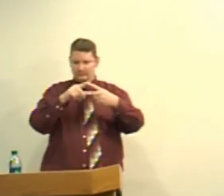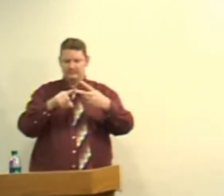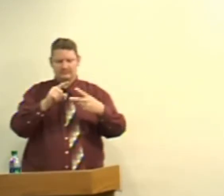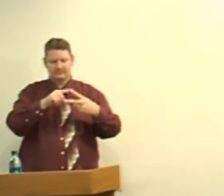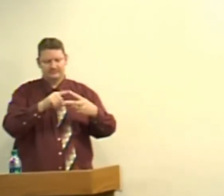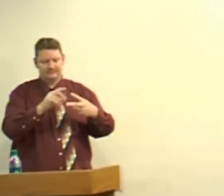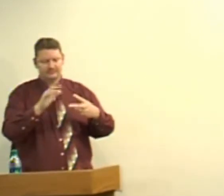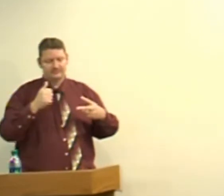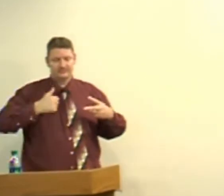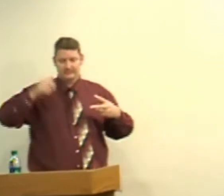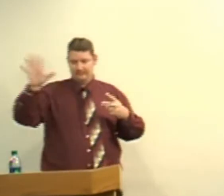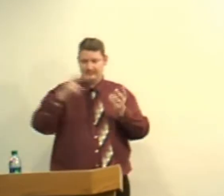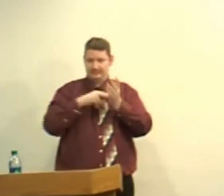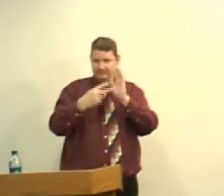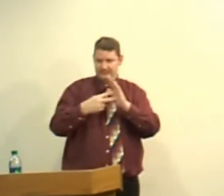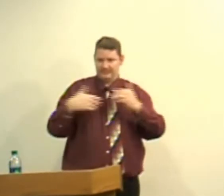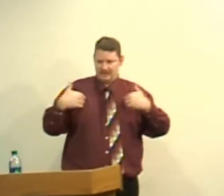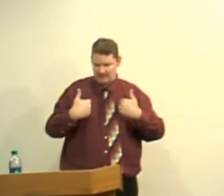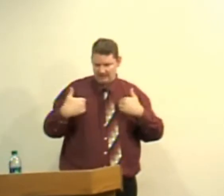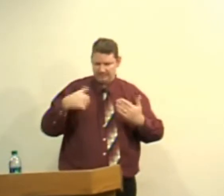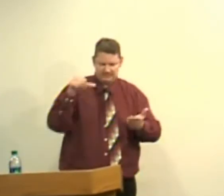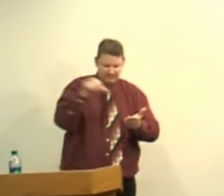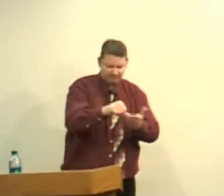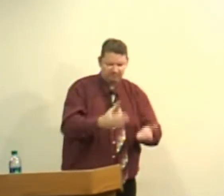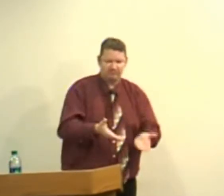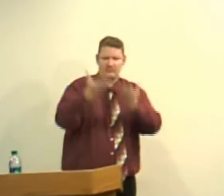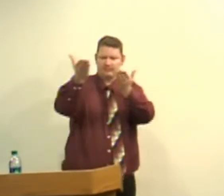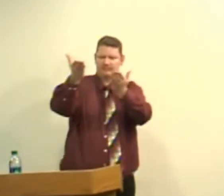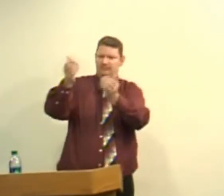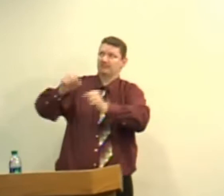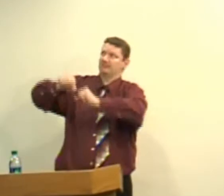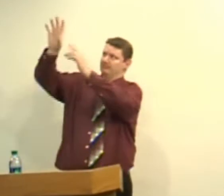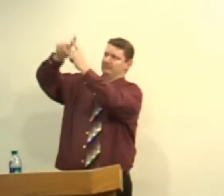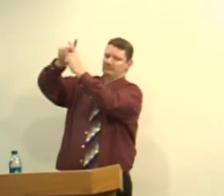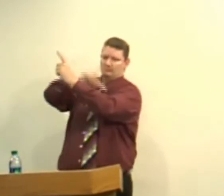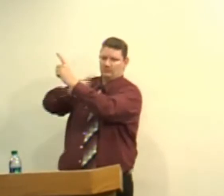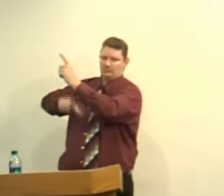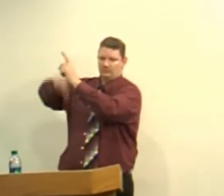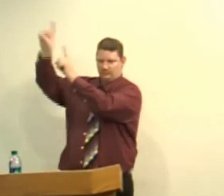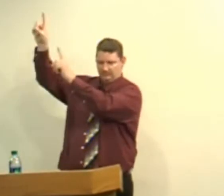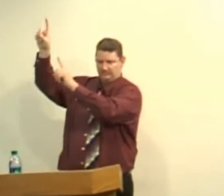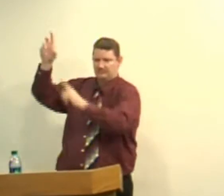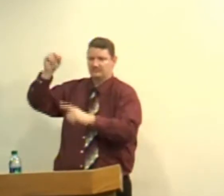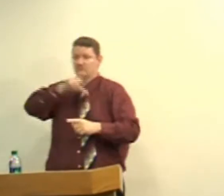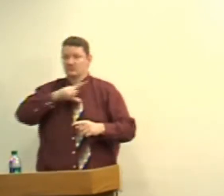There are different